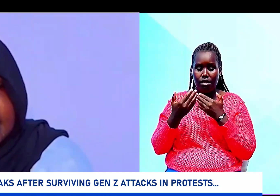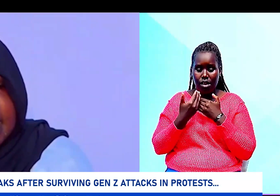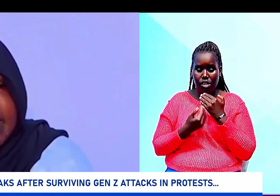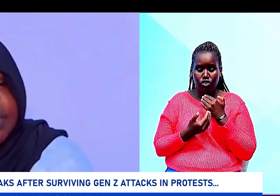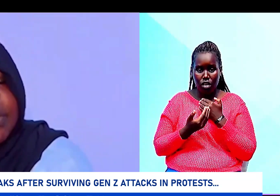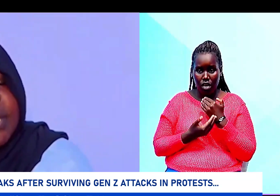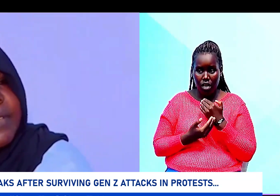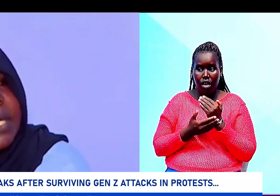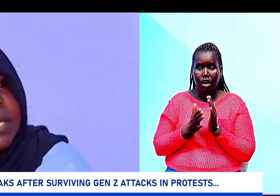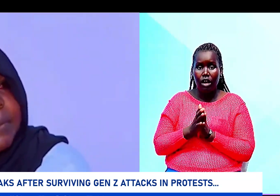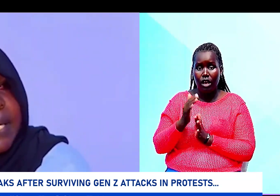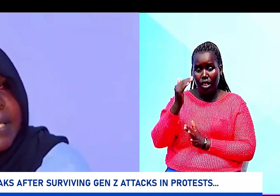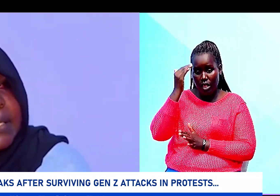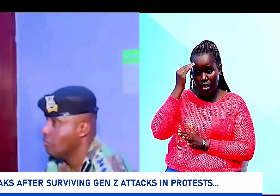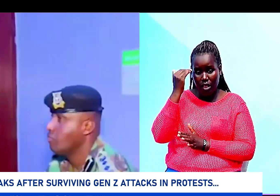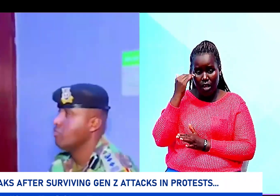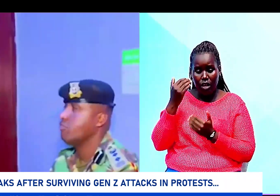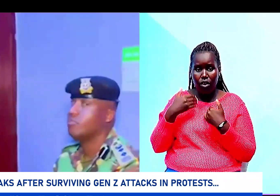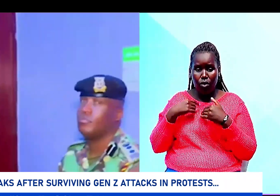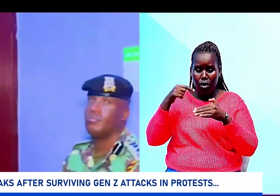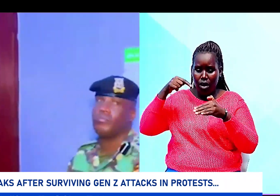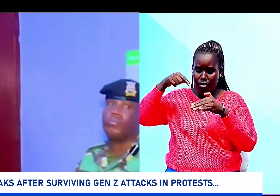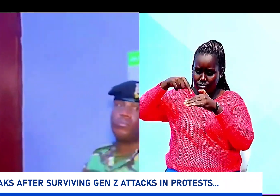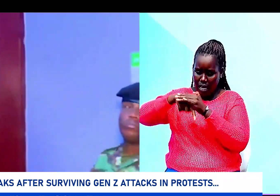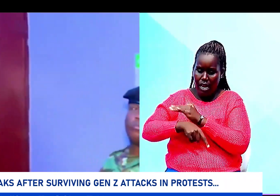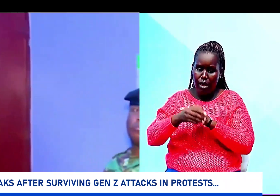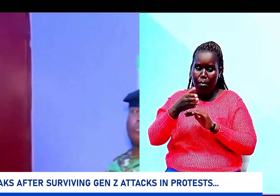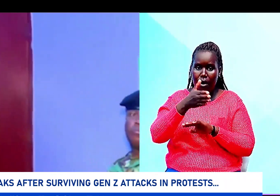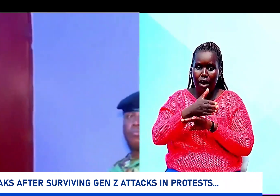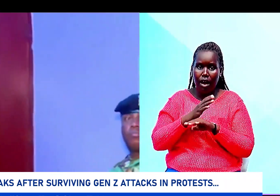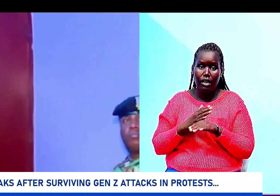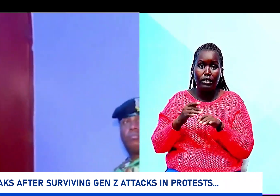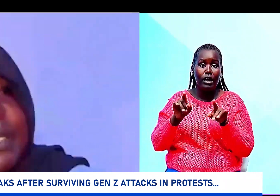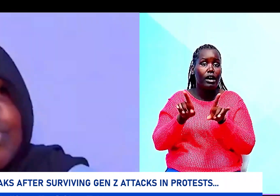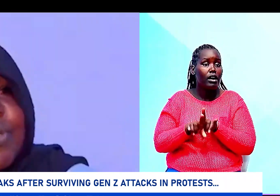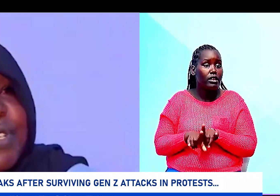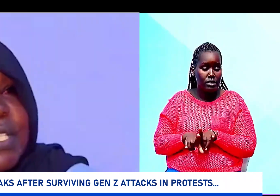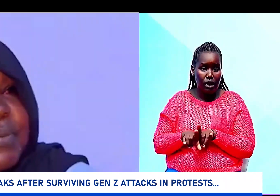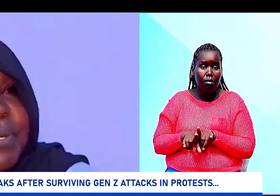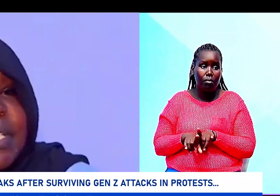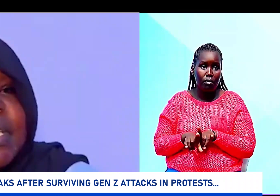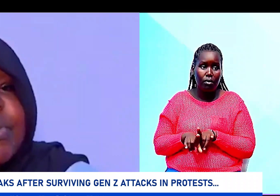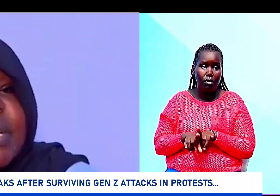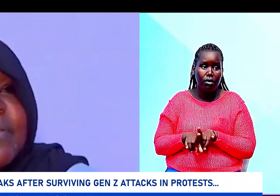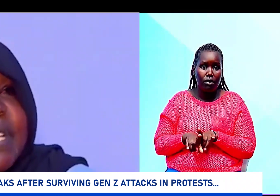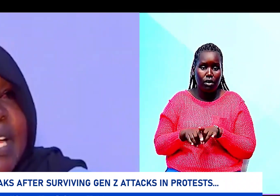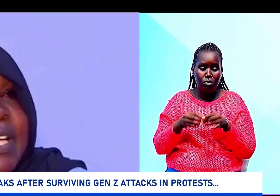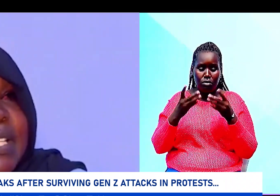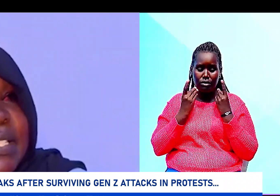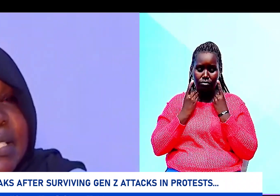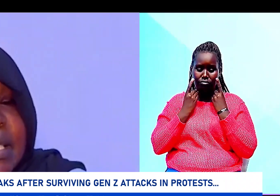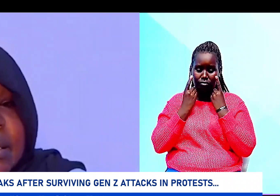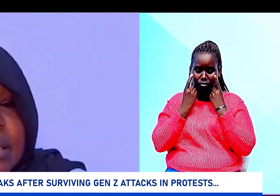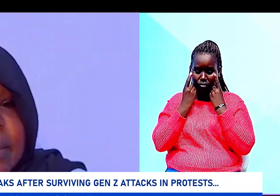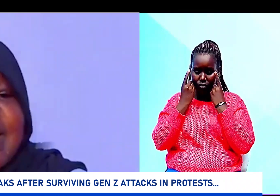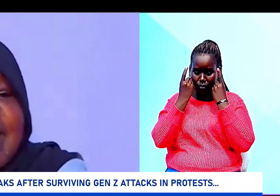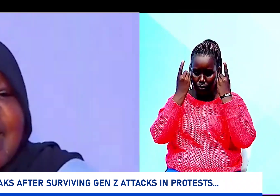head got a very deep cut. The moment at the scene, it was very depressing. It was a very ugly incident,